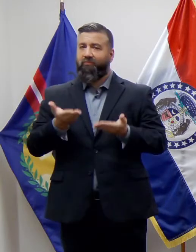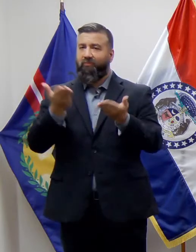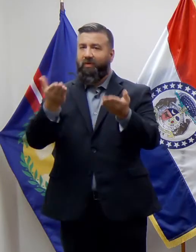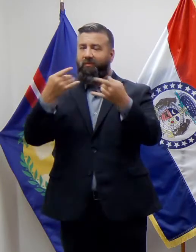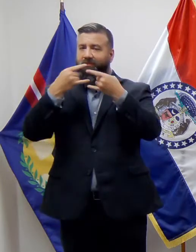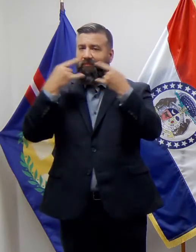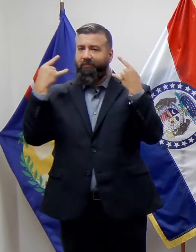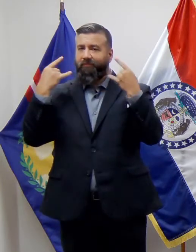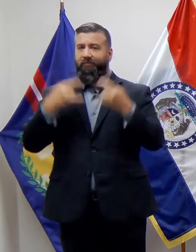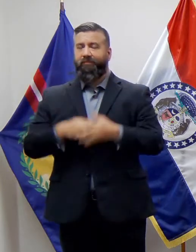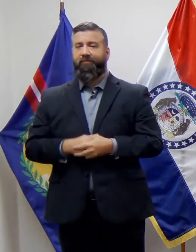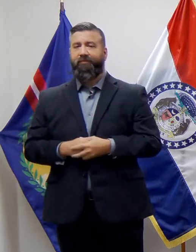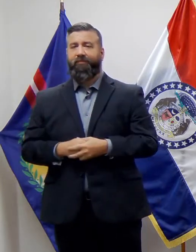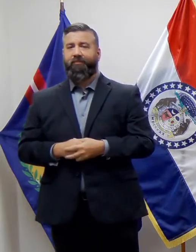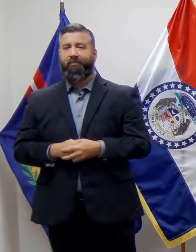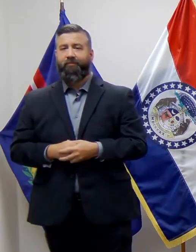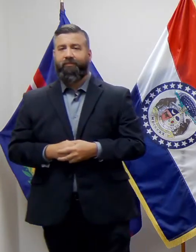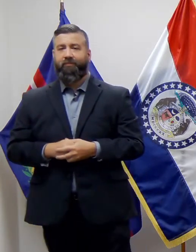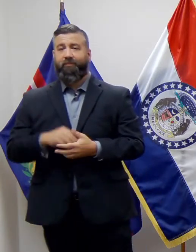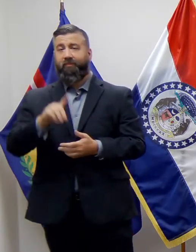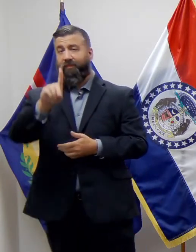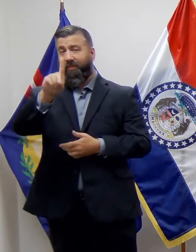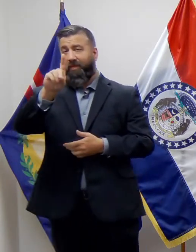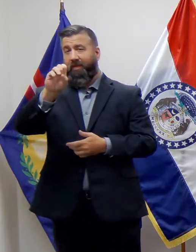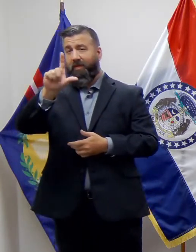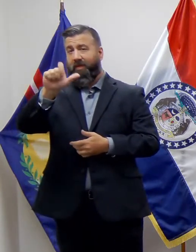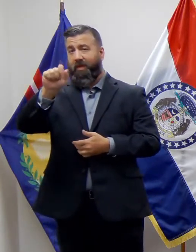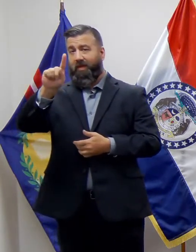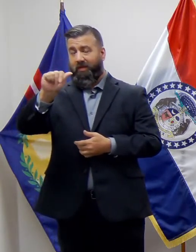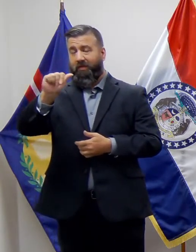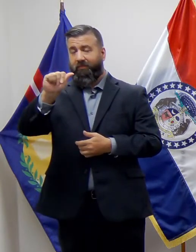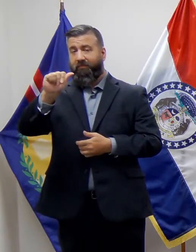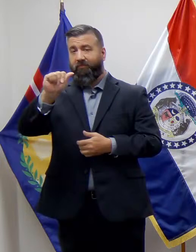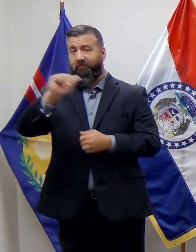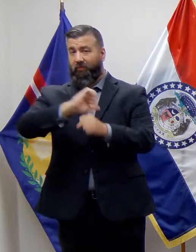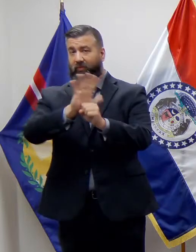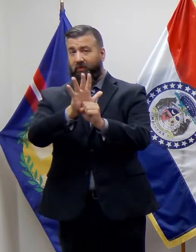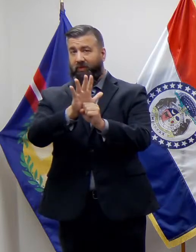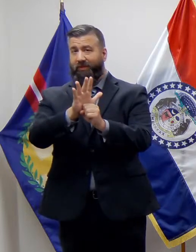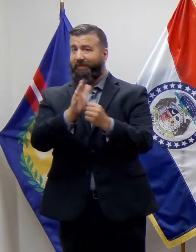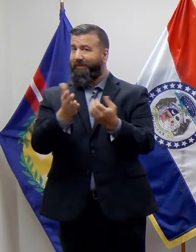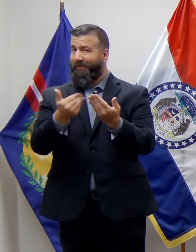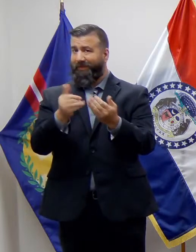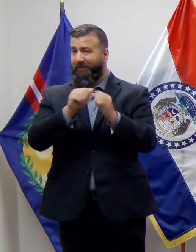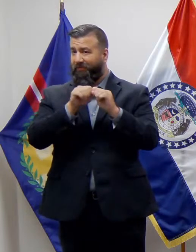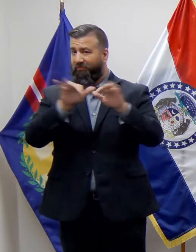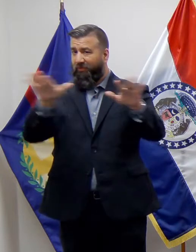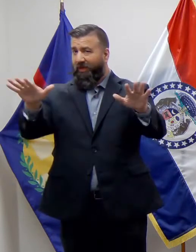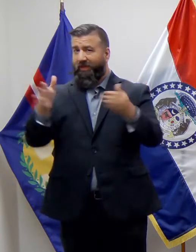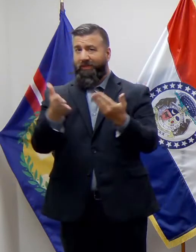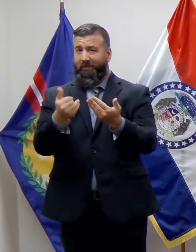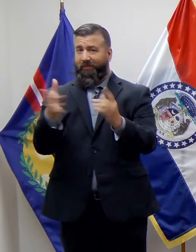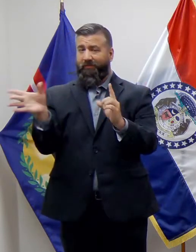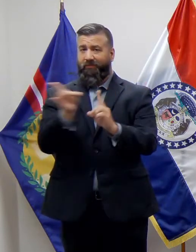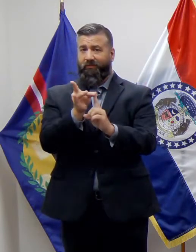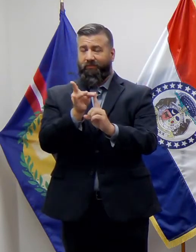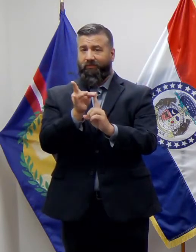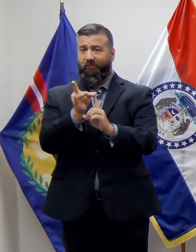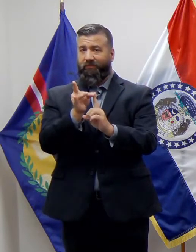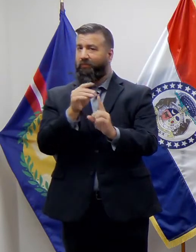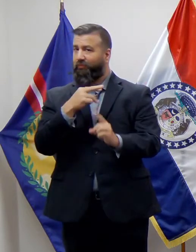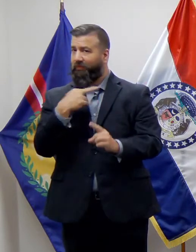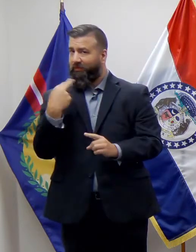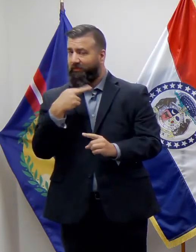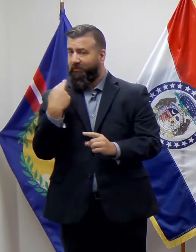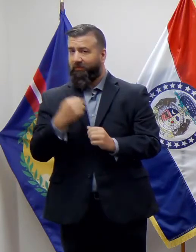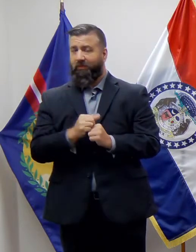masking. The Delta variant is highly transmissible, and it's jeopardizing our progress. These numbers